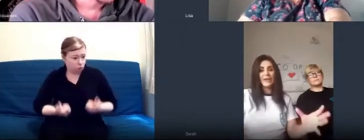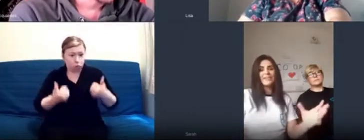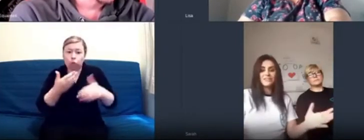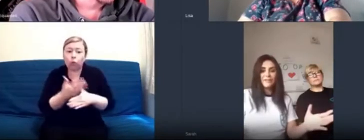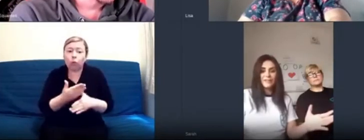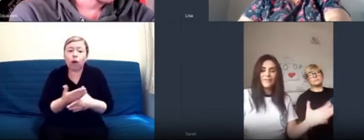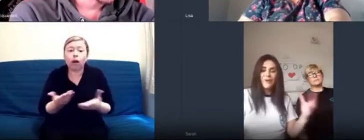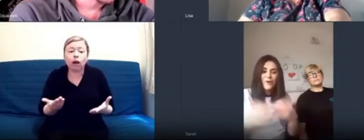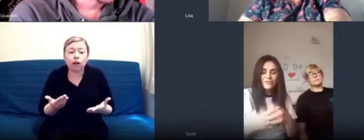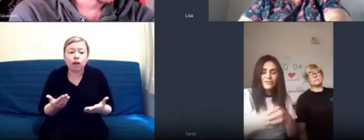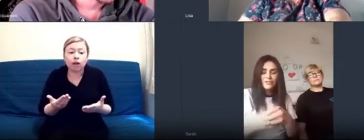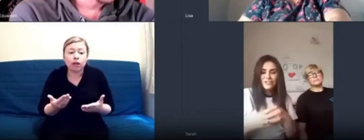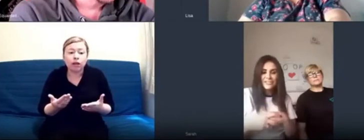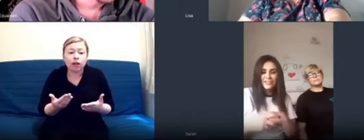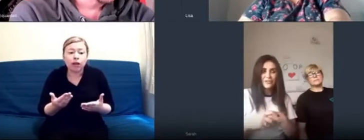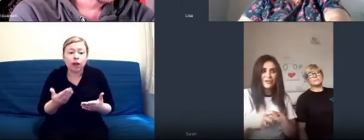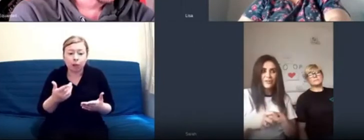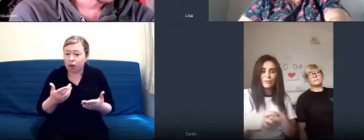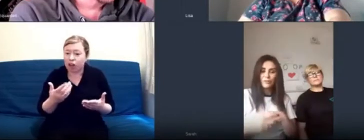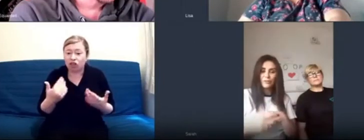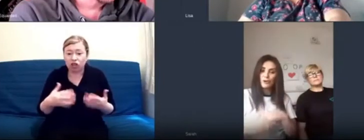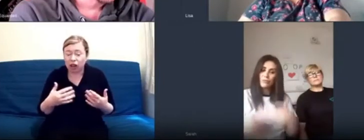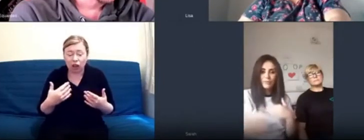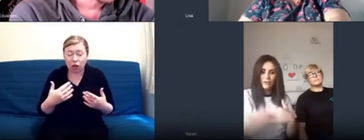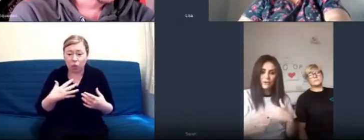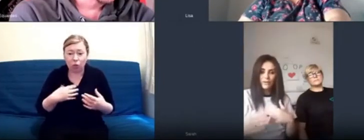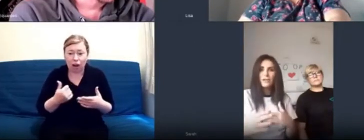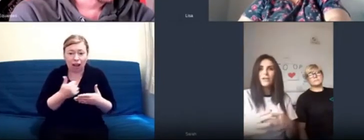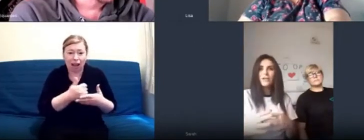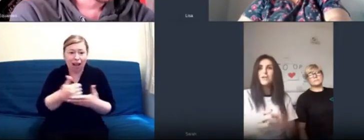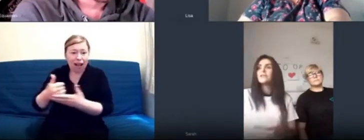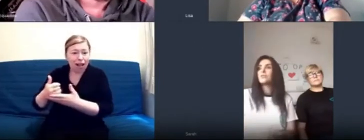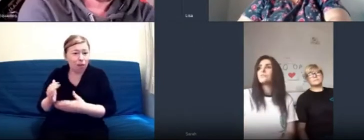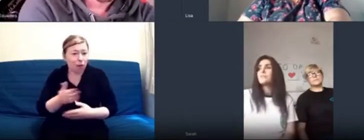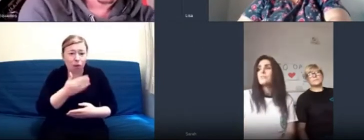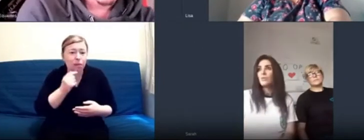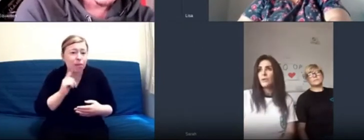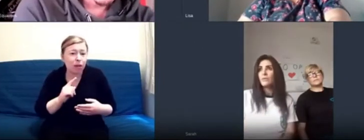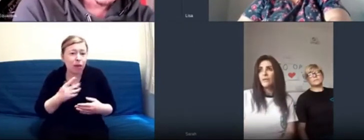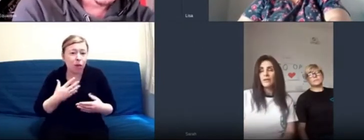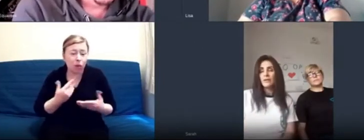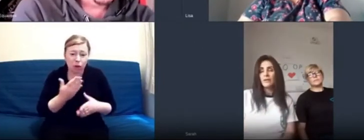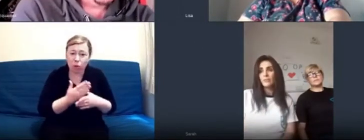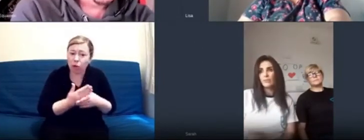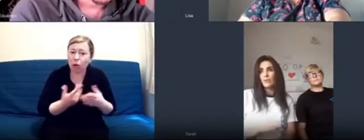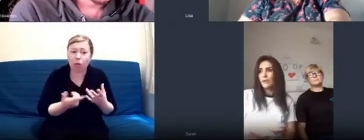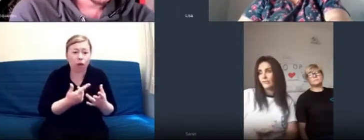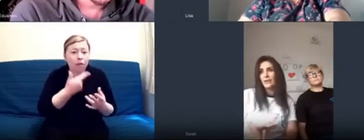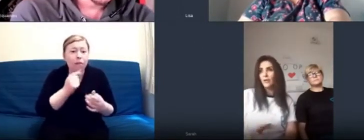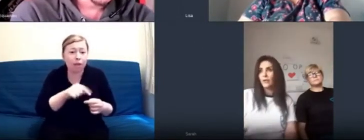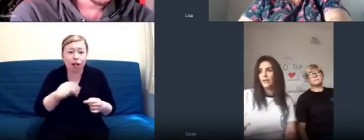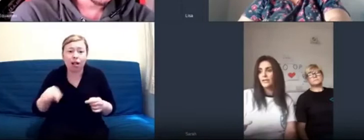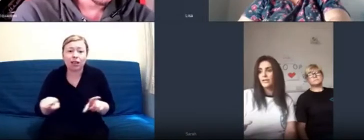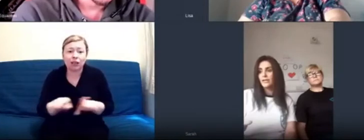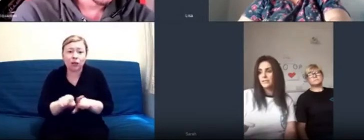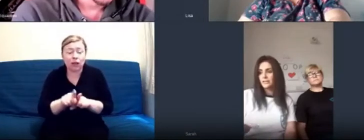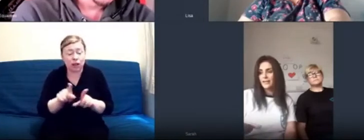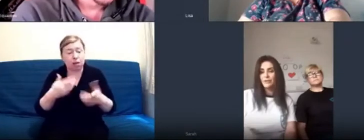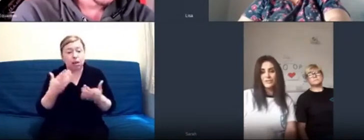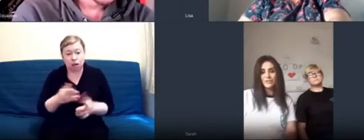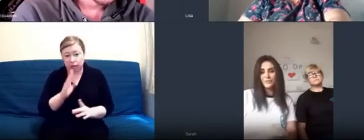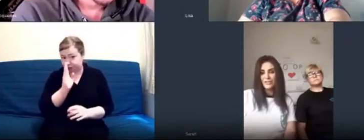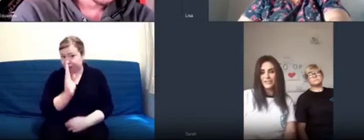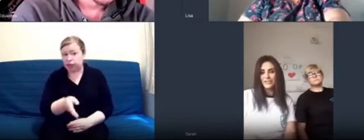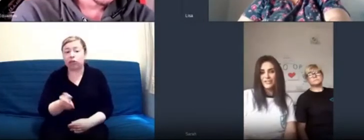and combined, ultimately, if we're all just trying to help one another, we would complement one another. So where we're with, and I'm going to be quite frank and quite